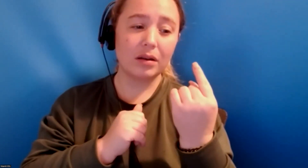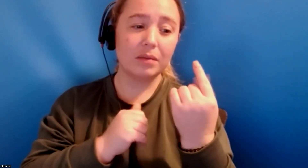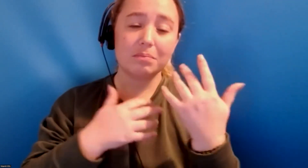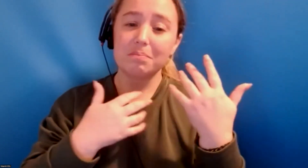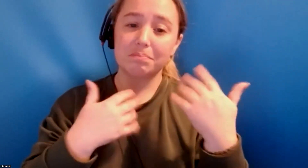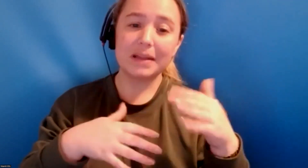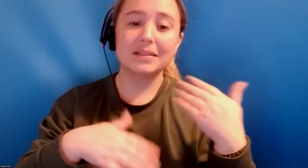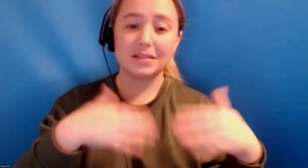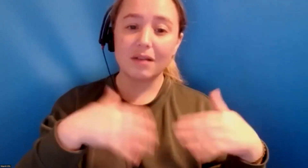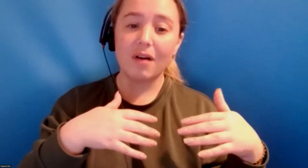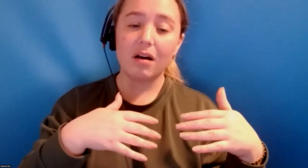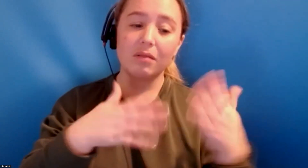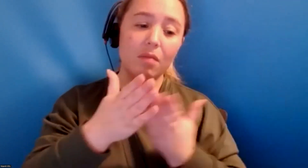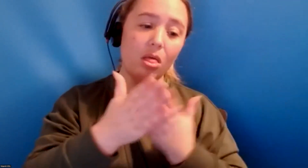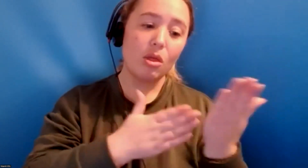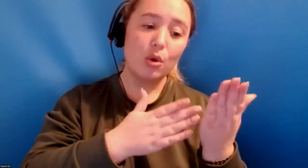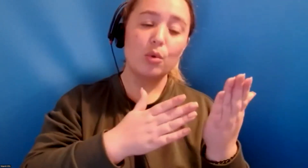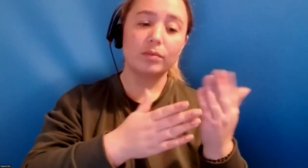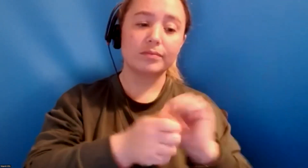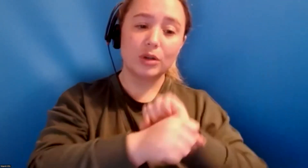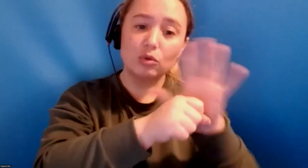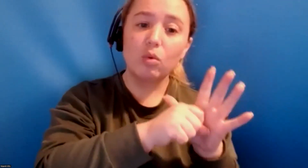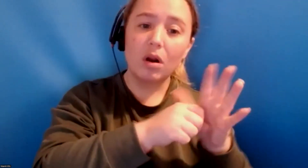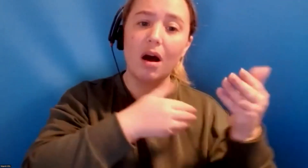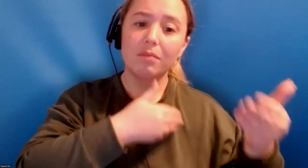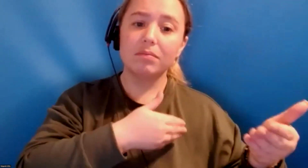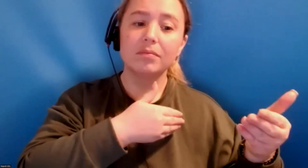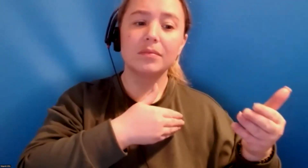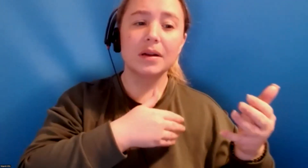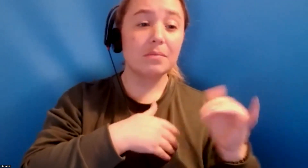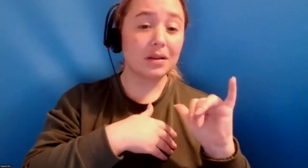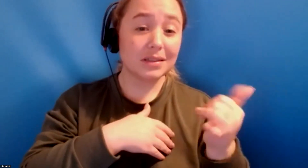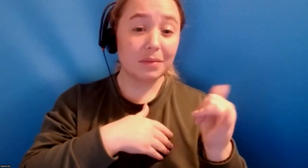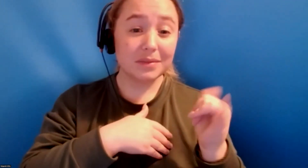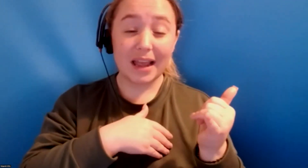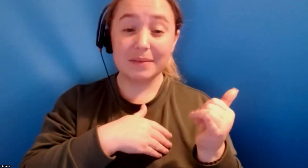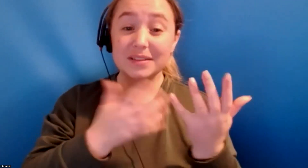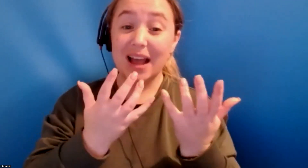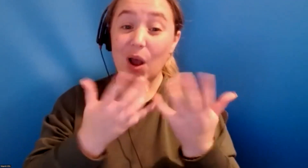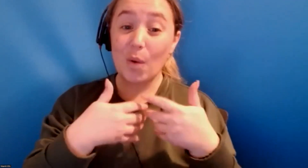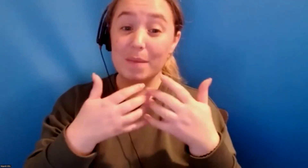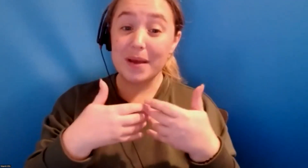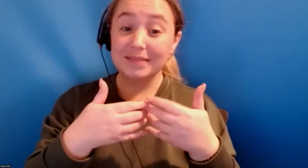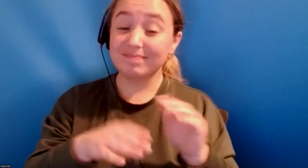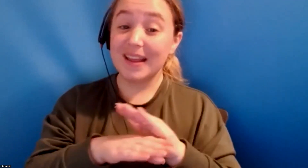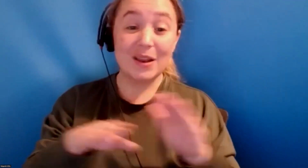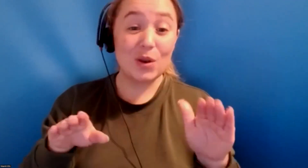COVID. So it's probably been quite a long time since some equipment has been used on transport, and there was a view put forward